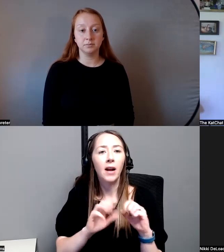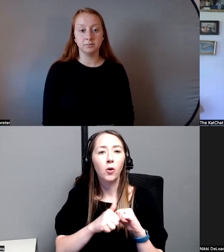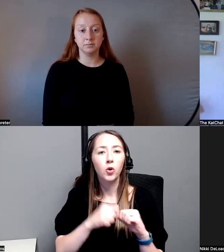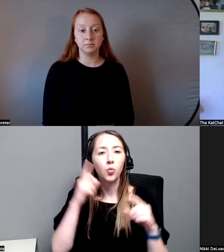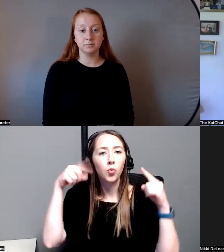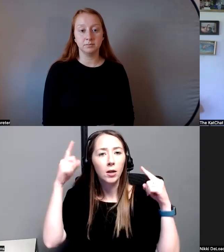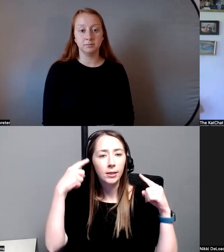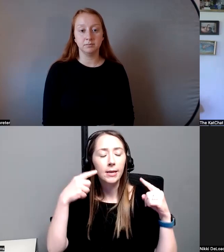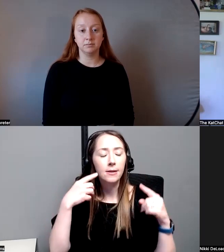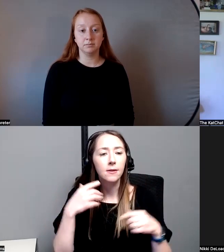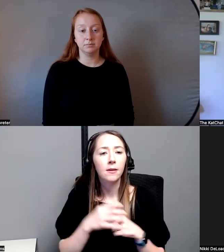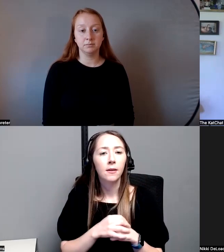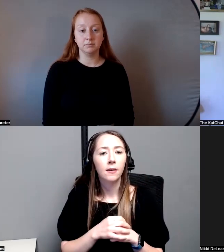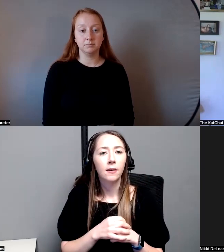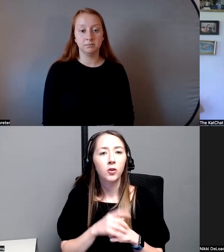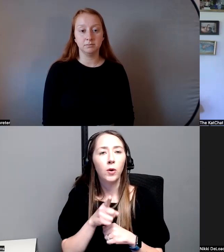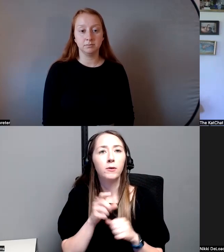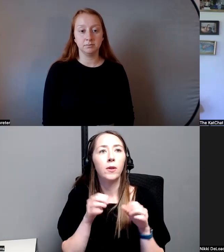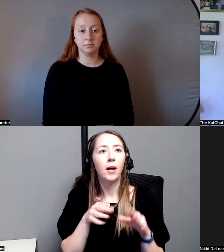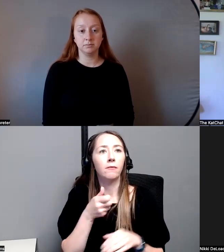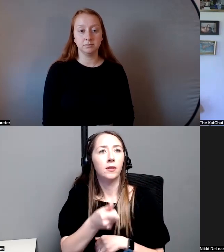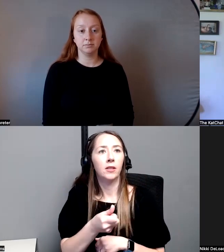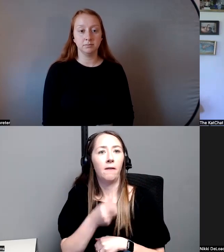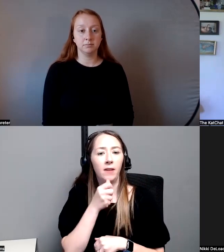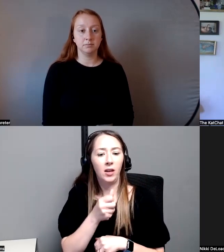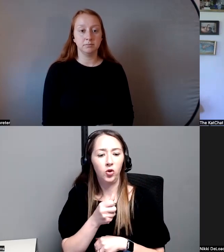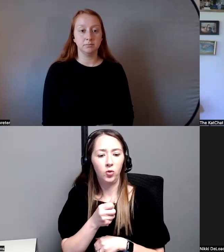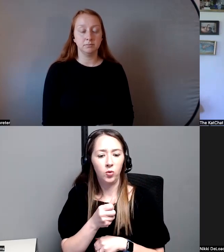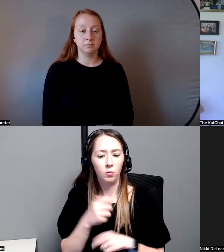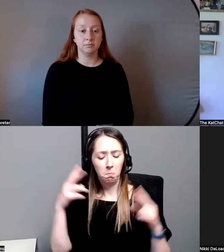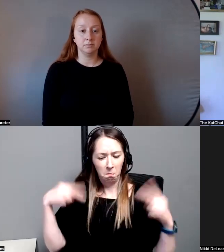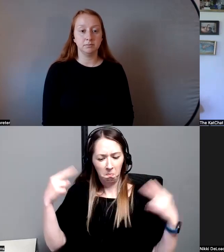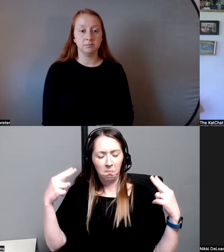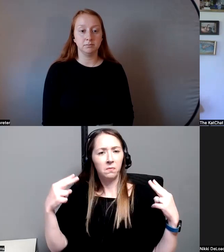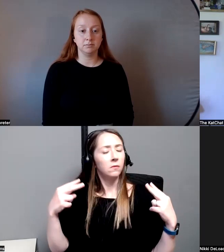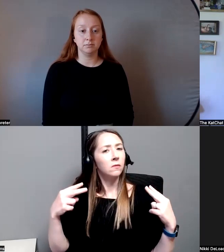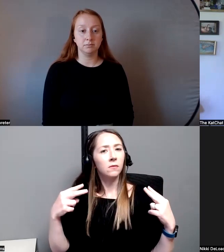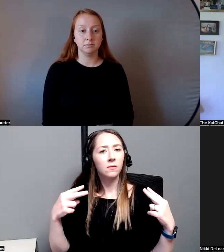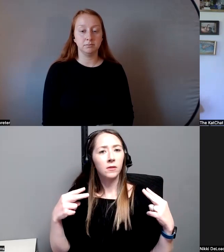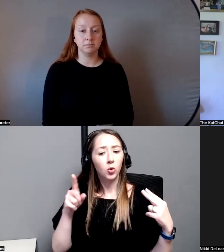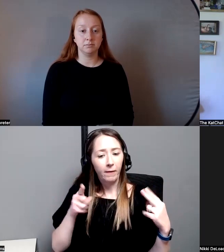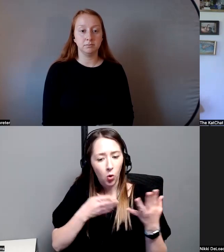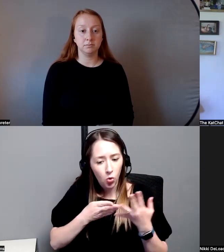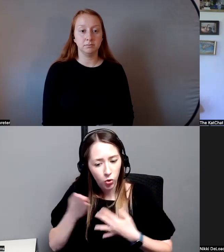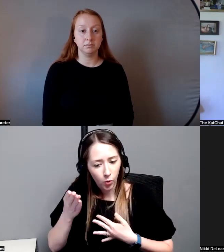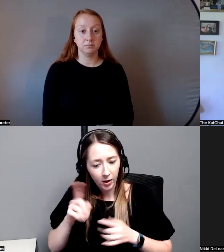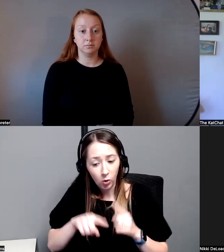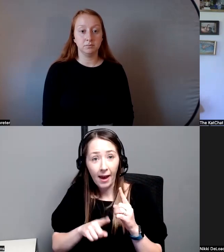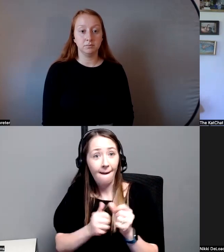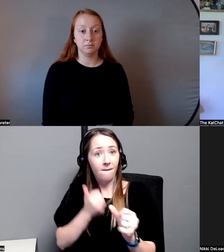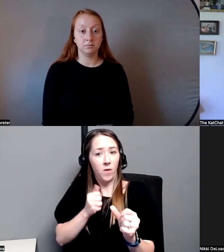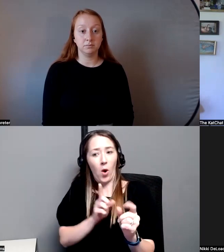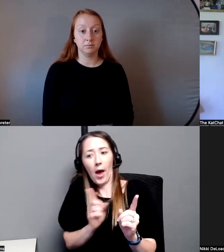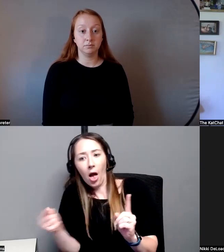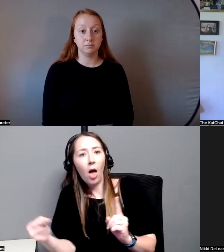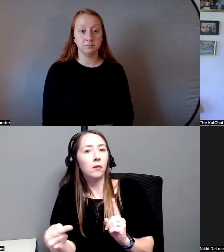just allow yourself without judgment to go through it. And I do mean through it, because you can't go around it, because it will catch